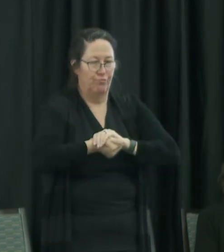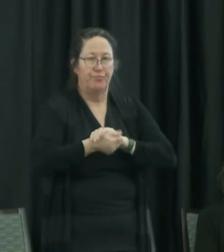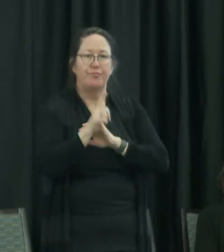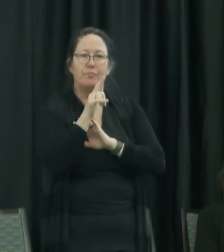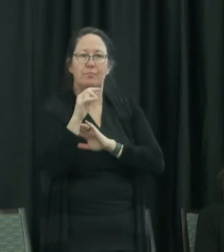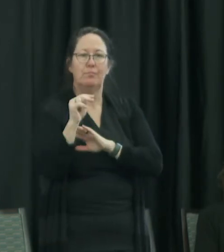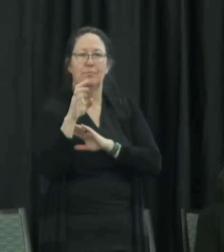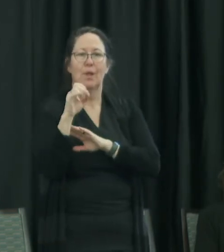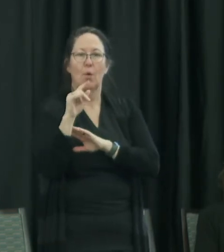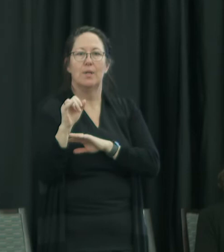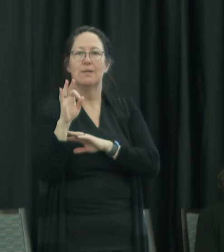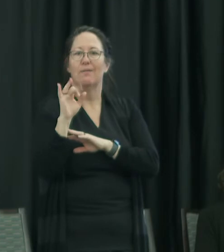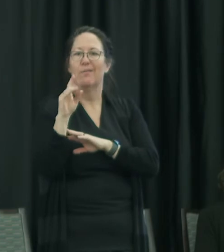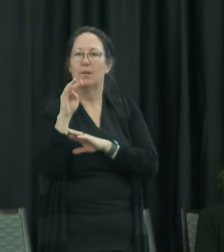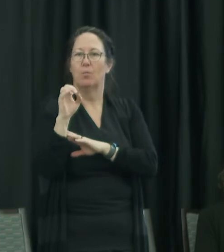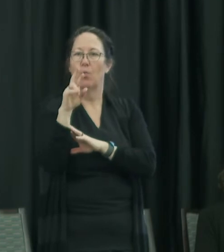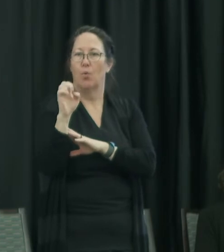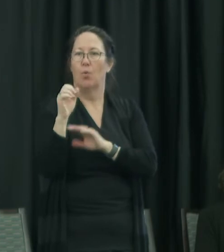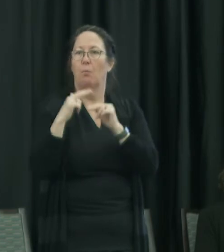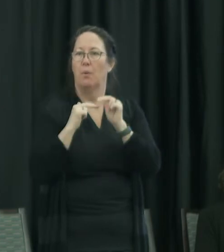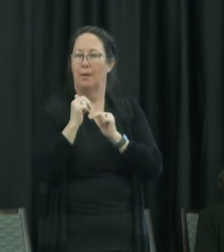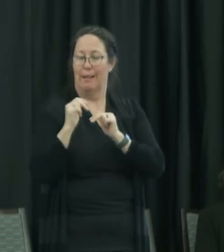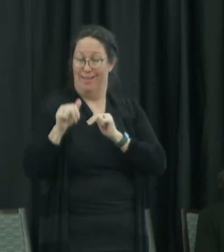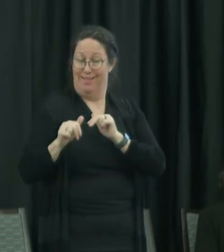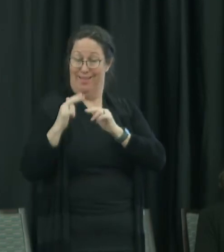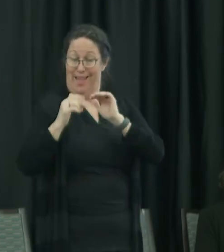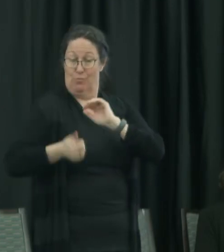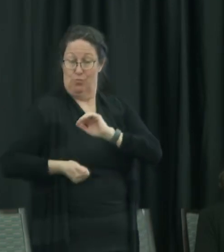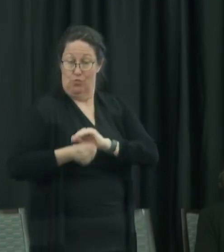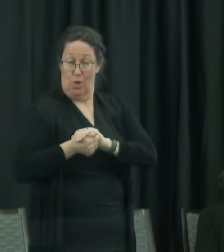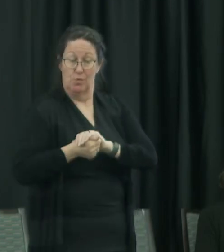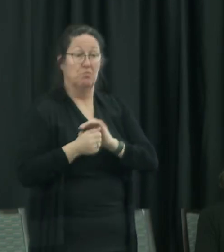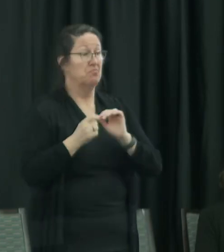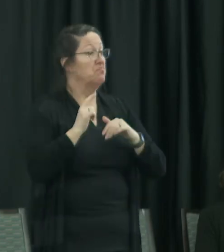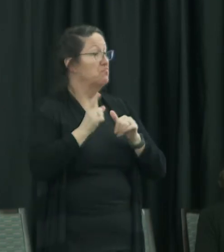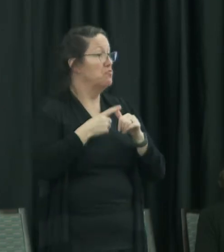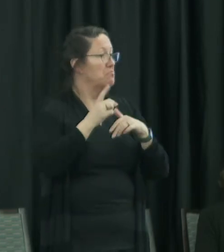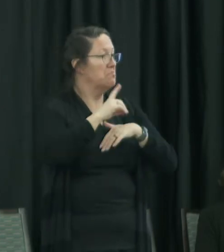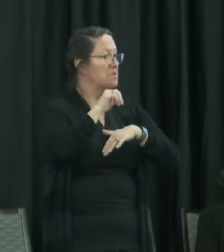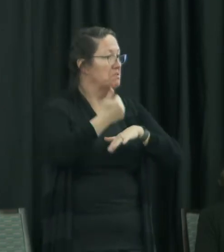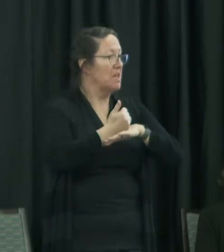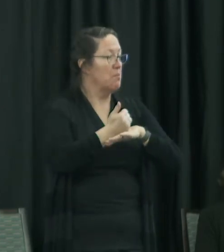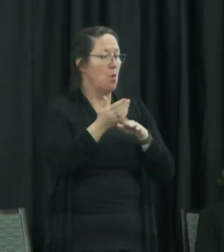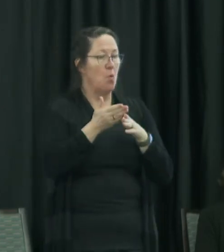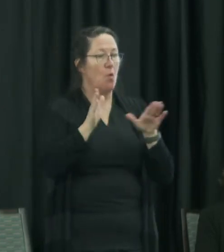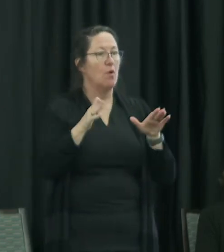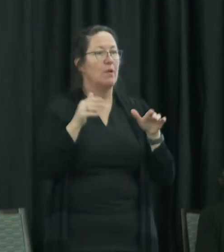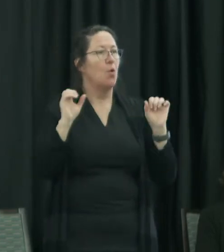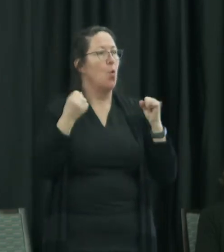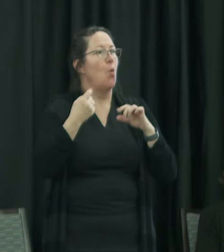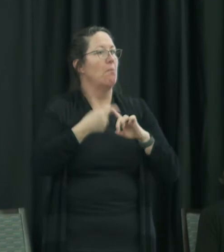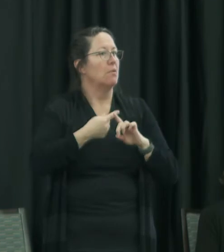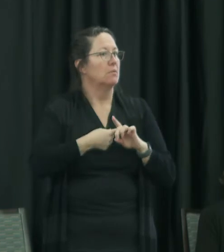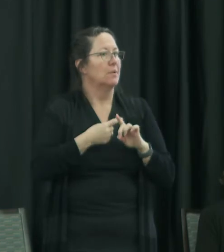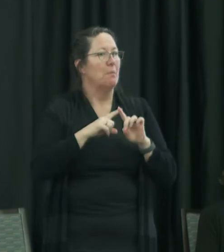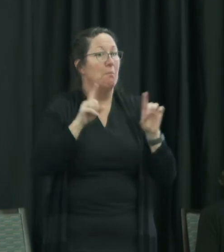County's Fillmore building. Lynn County's overflow shelter was originally designed to serve as an overflow during the cold months, but as a result of